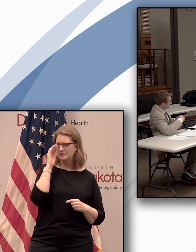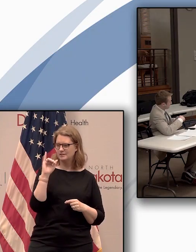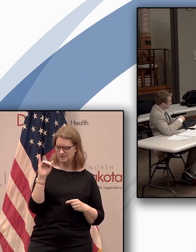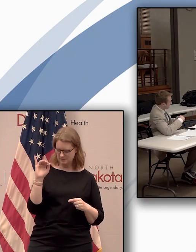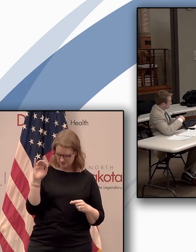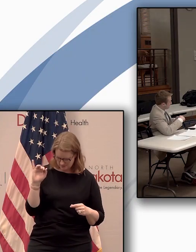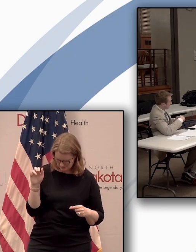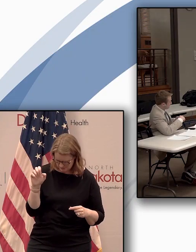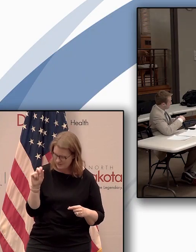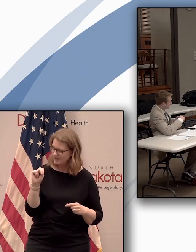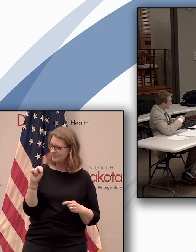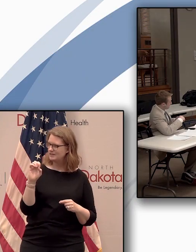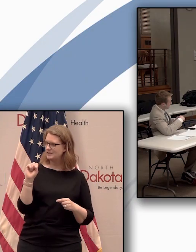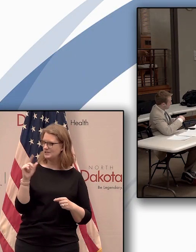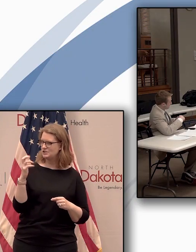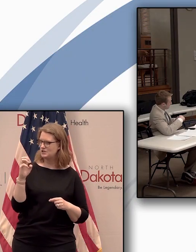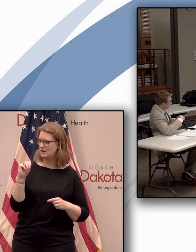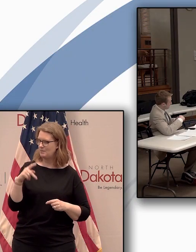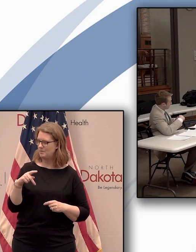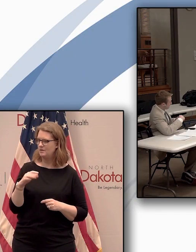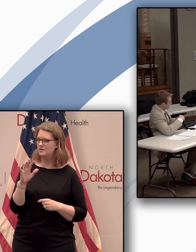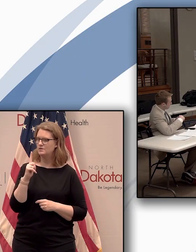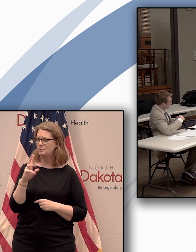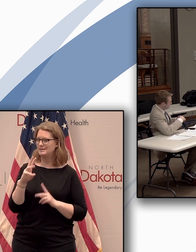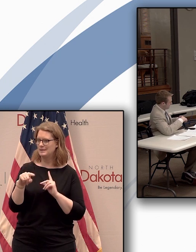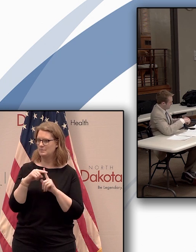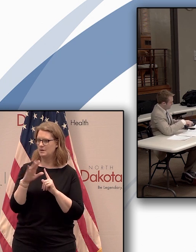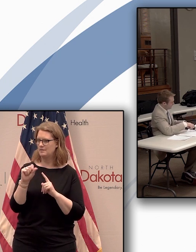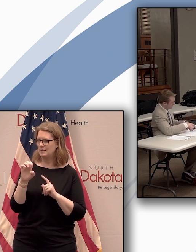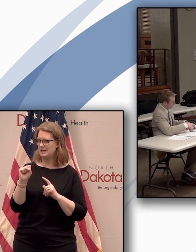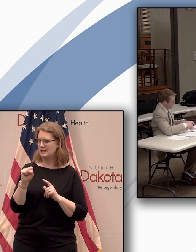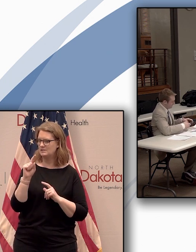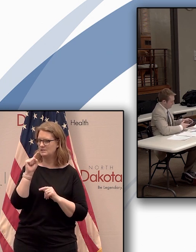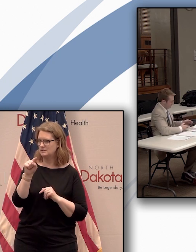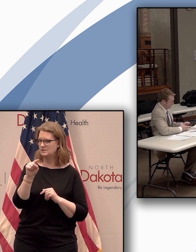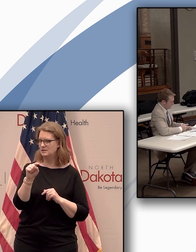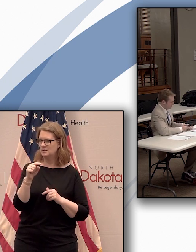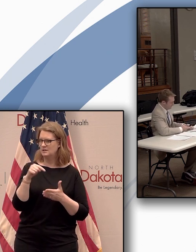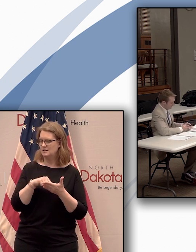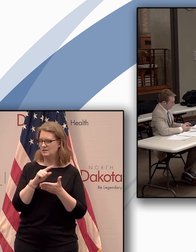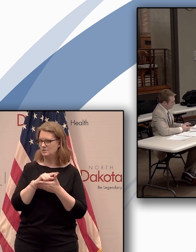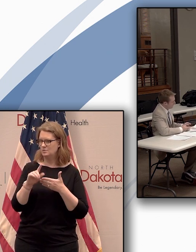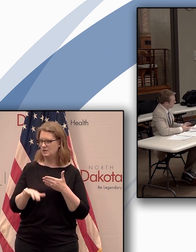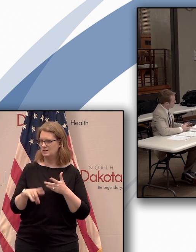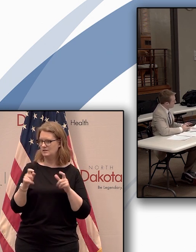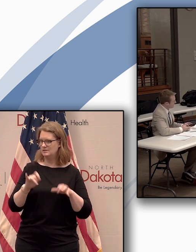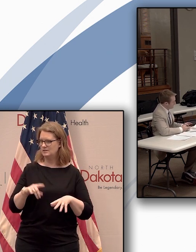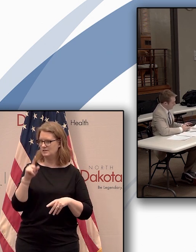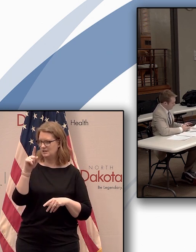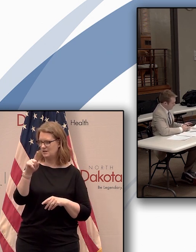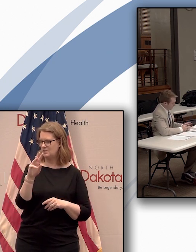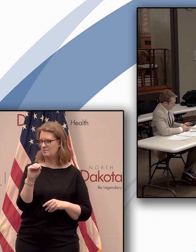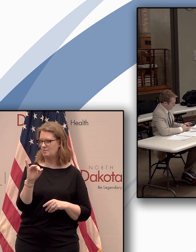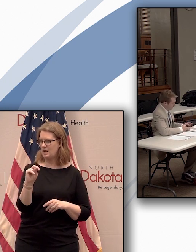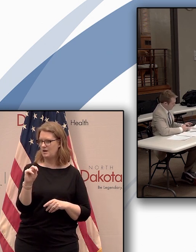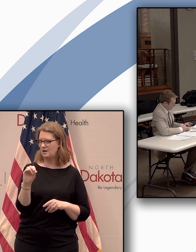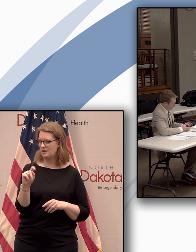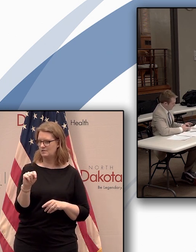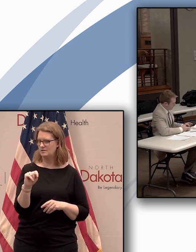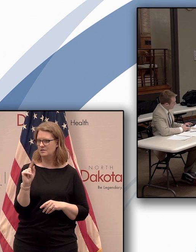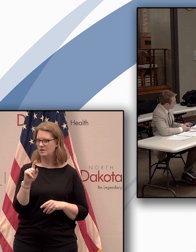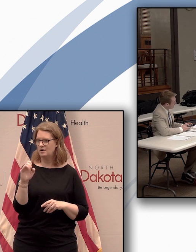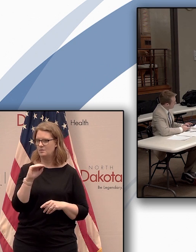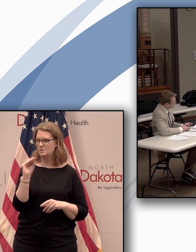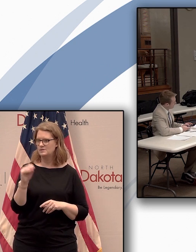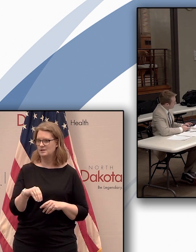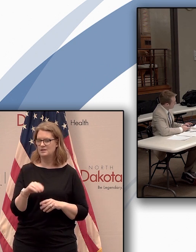Gene Schemp, Hometown Radio Group. There were 26 positive cases uncovered at this week's mass testing event in Minot. 100%